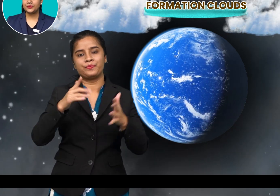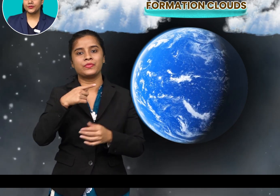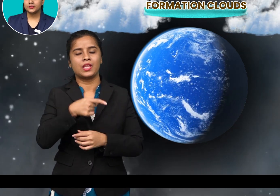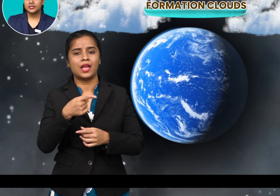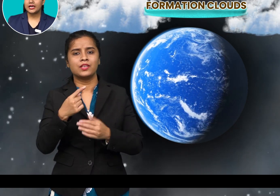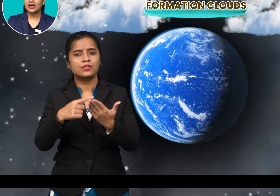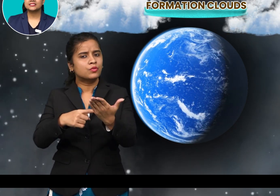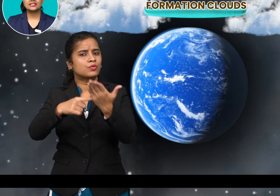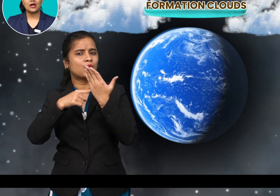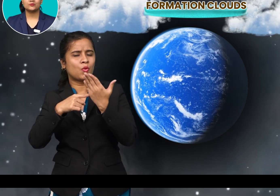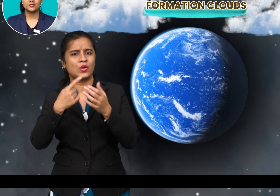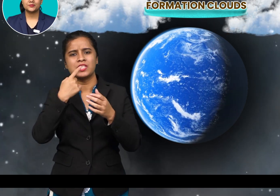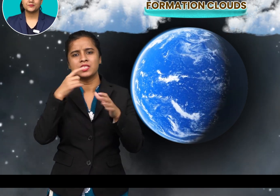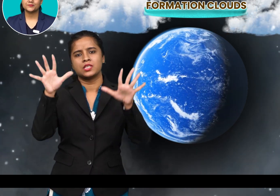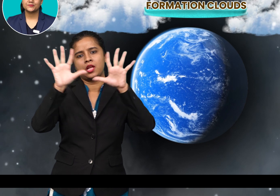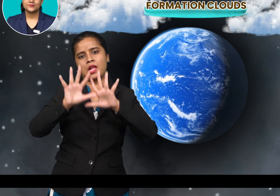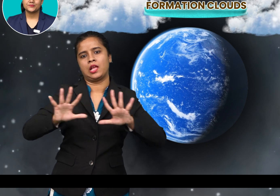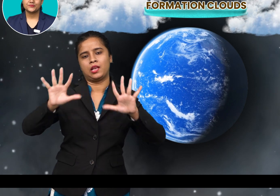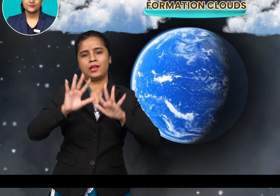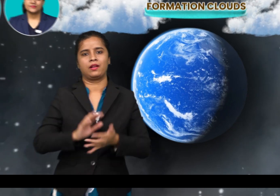and appear as clouds.